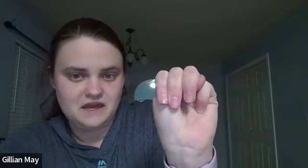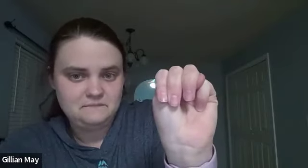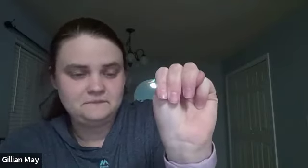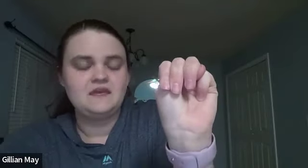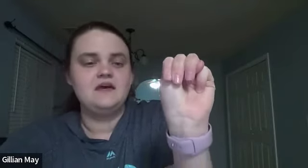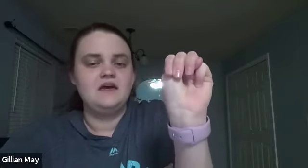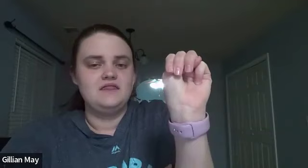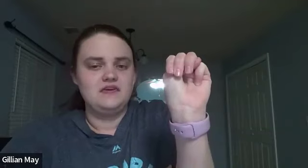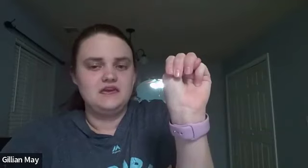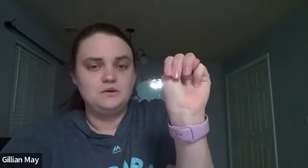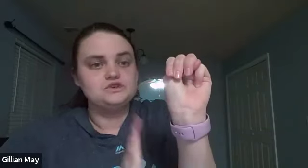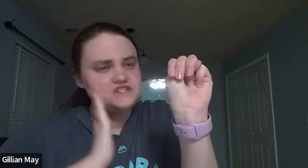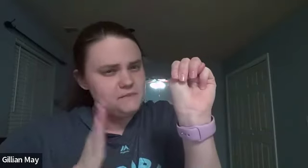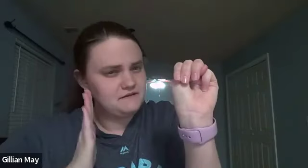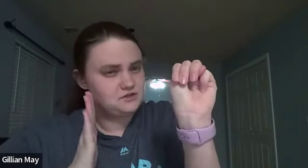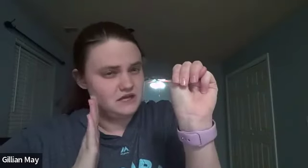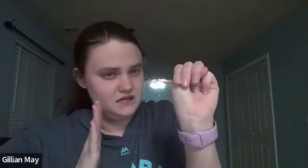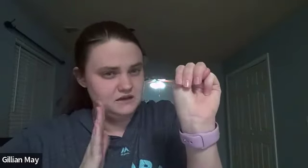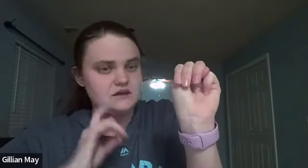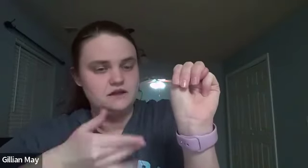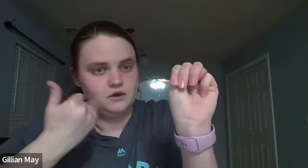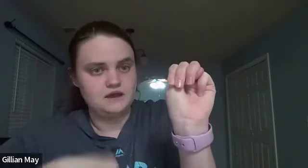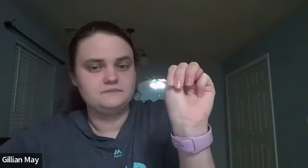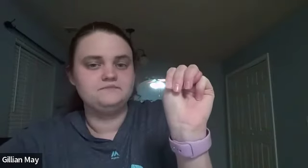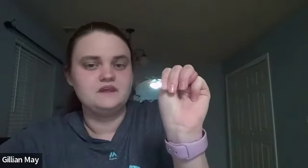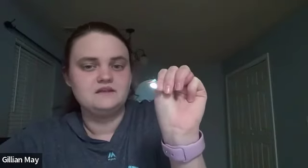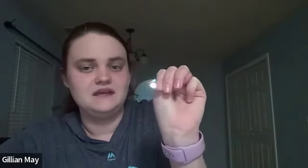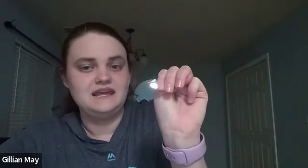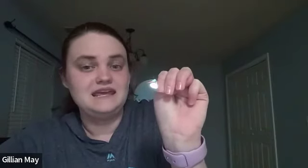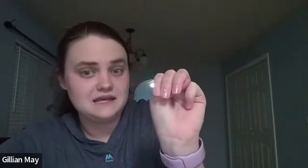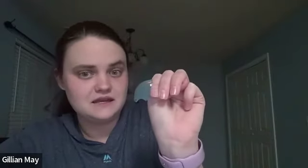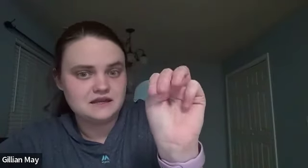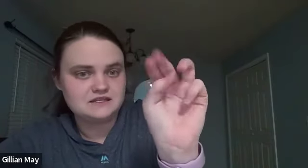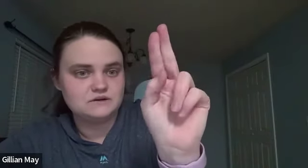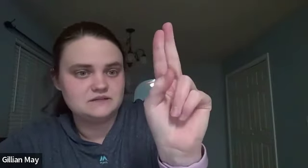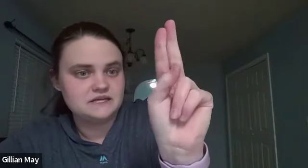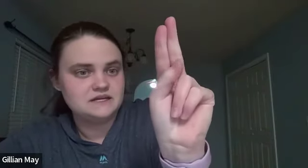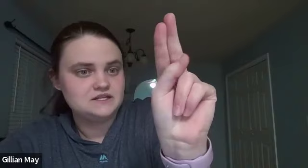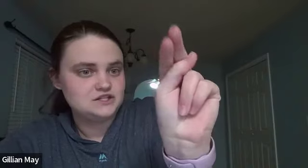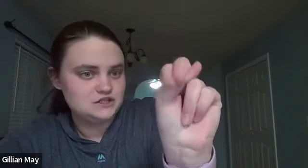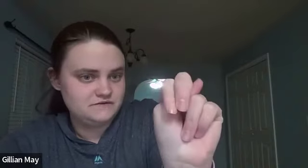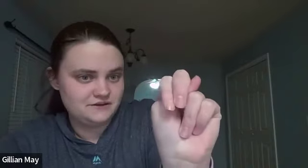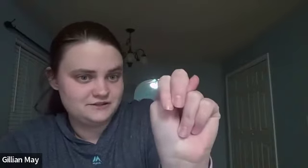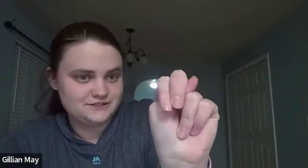Okay? Then we'll stop after N and then go back. Then N is going to be 2 fingers.